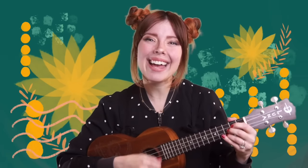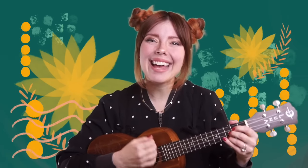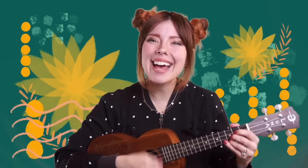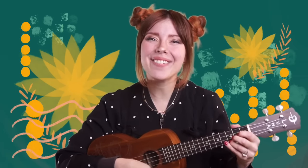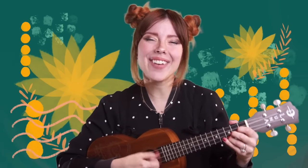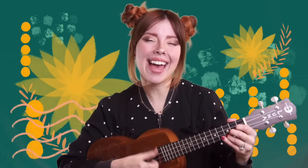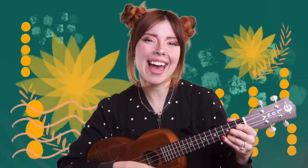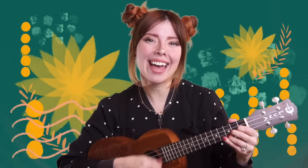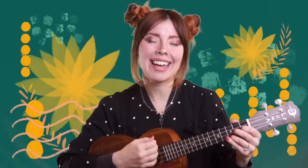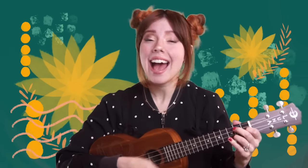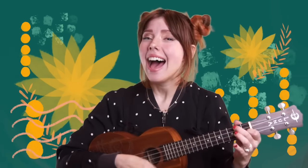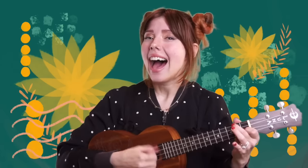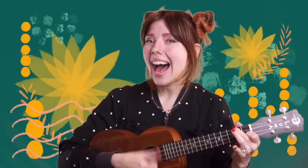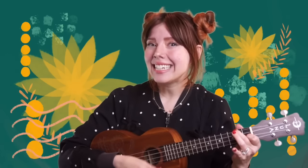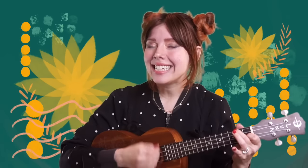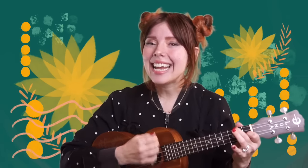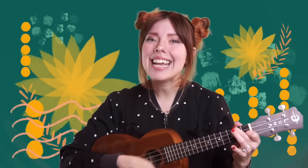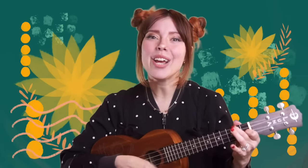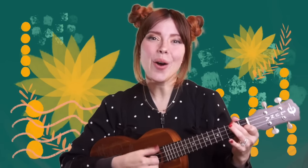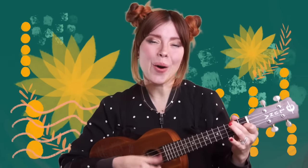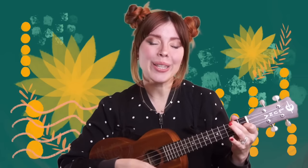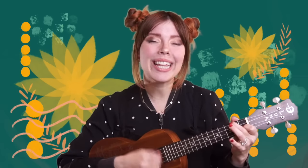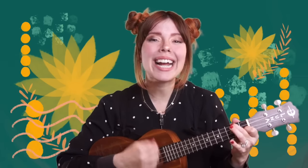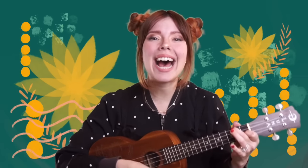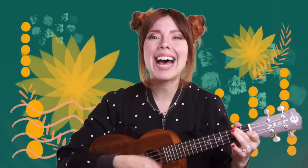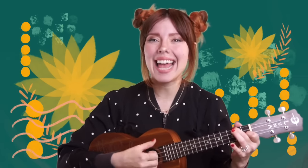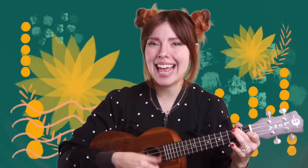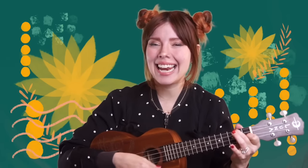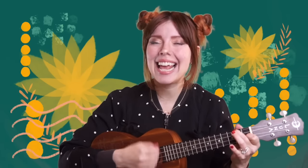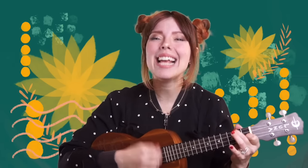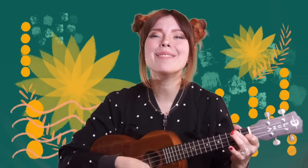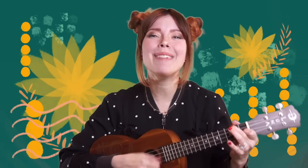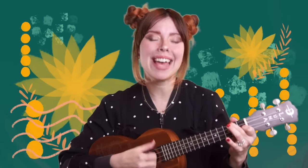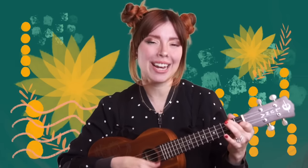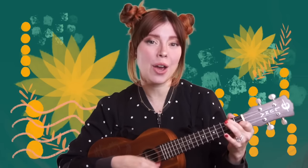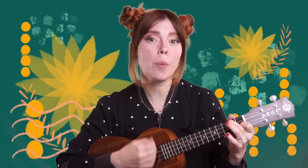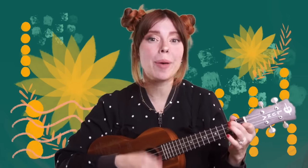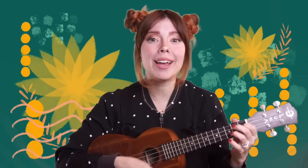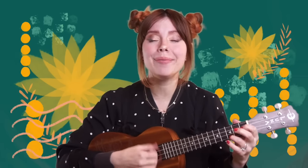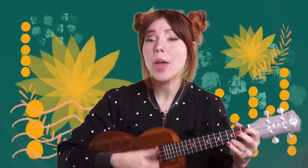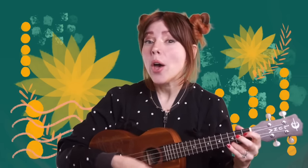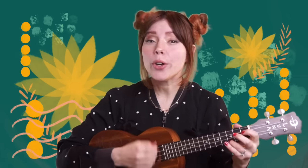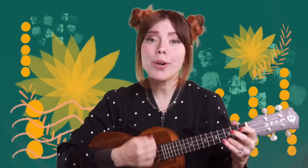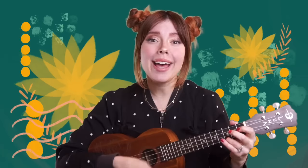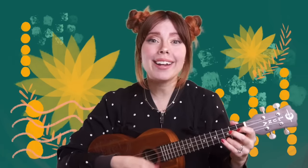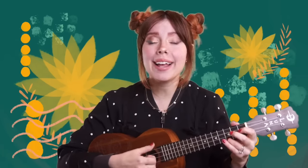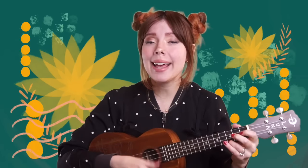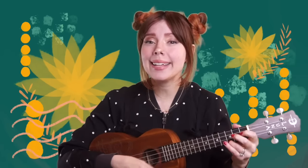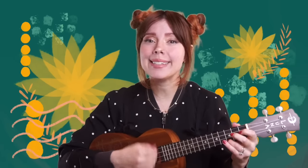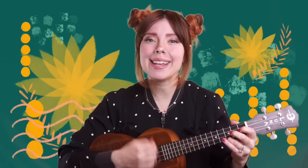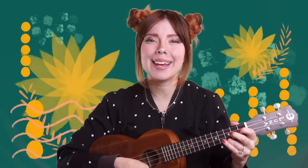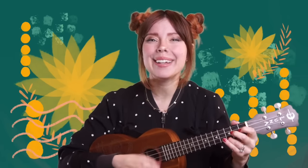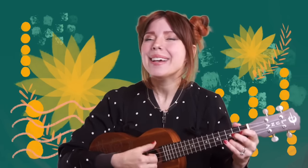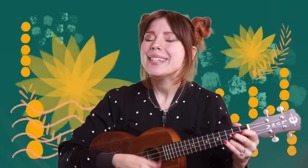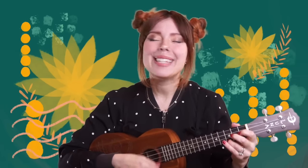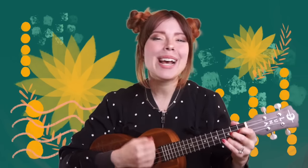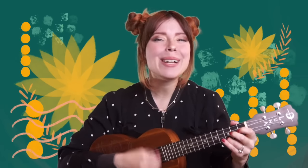F, G, H, I, J, O, K, L, M, N, O, P, Q, R, S, T, U,